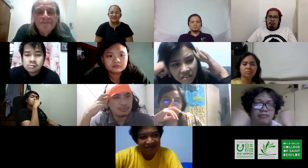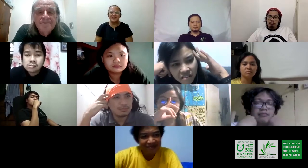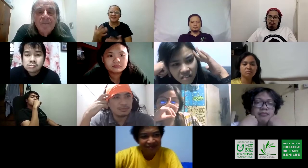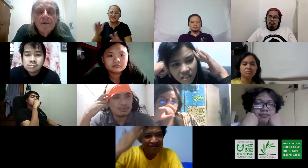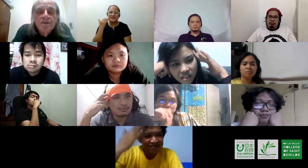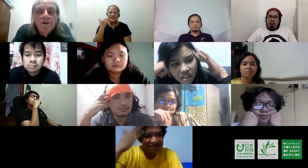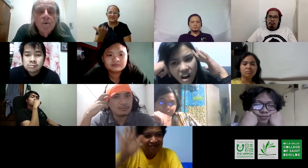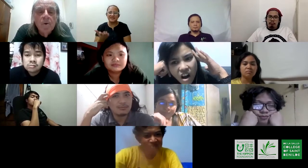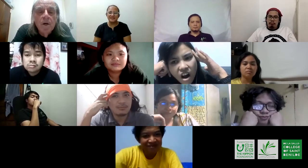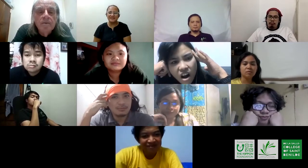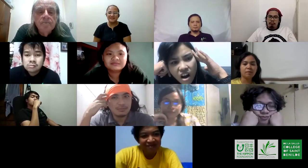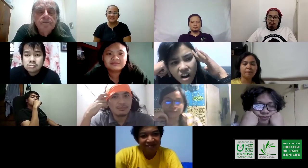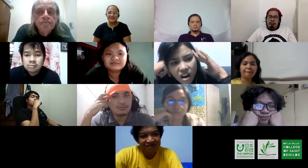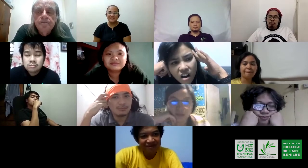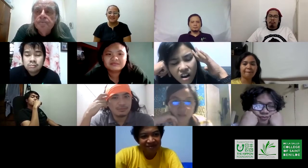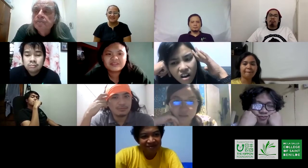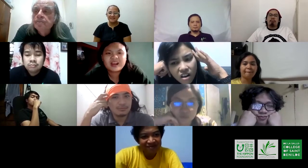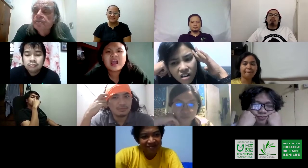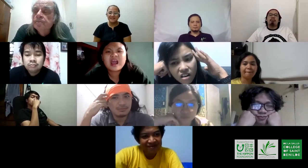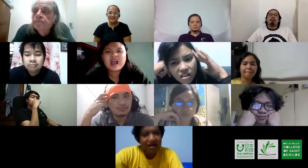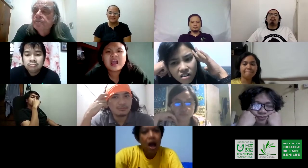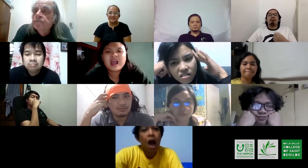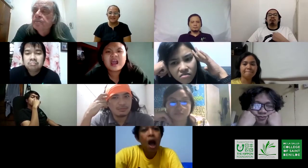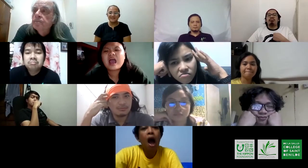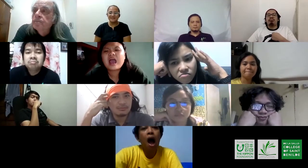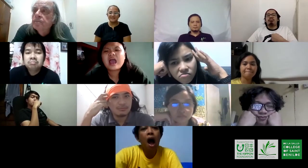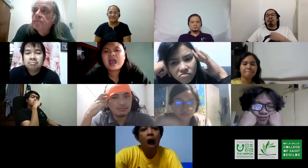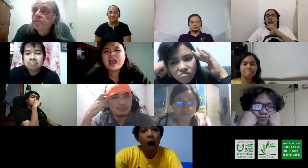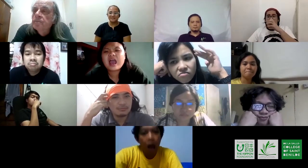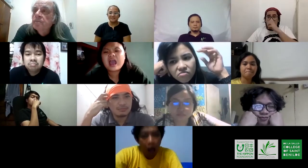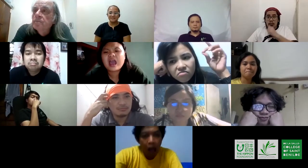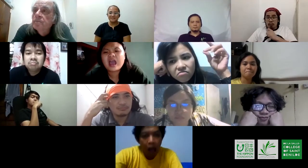Yeah, so